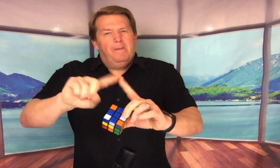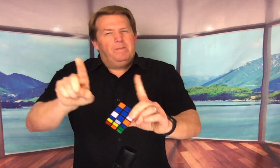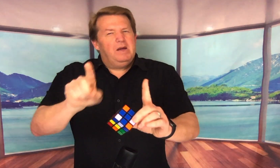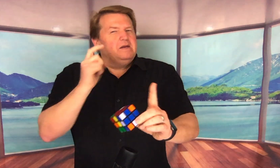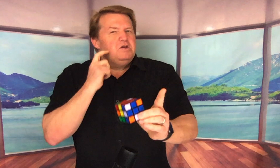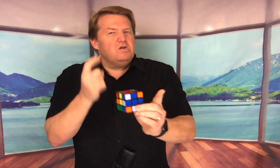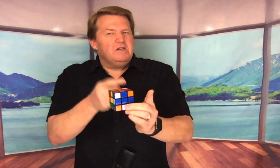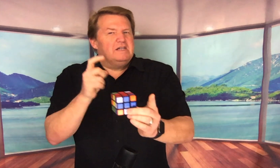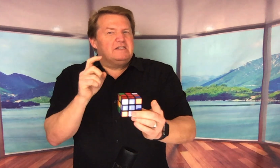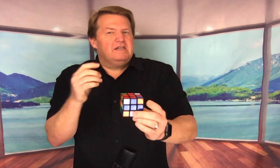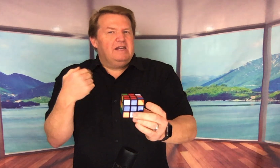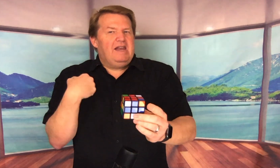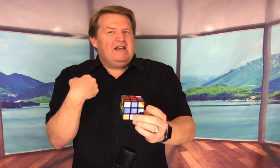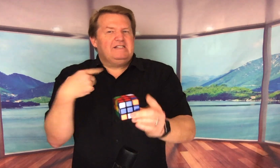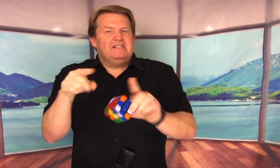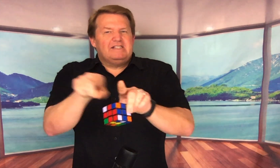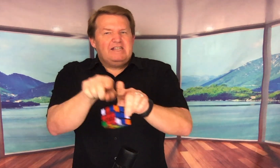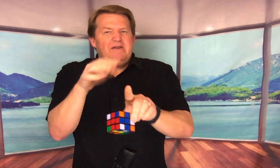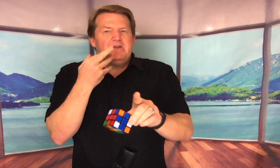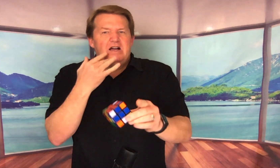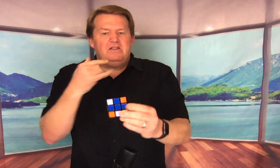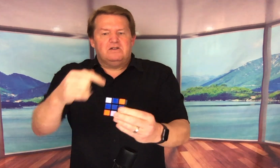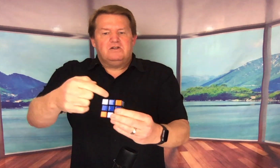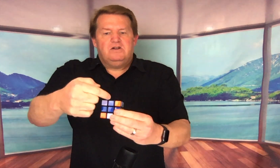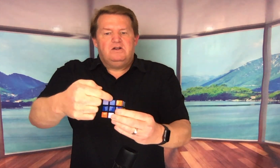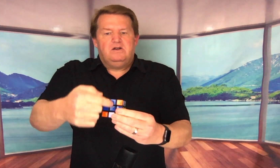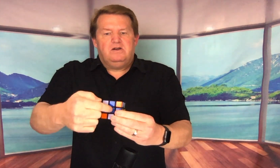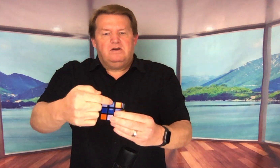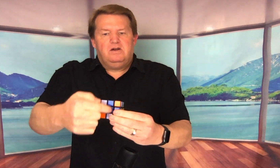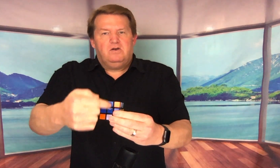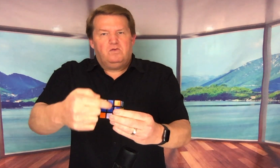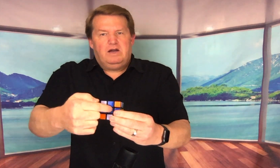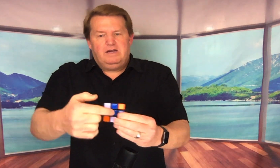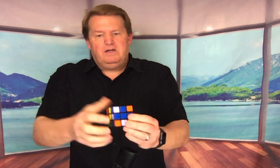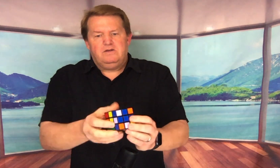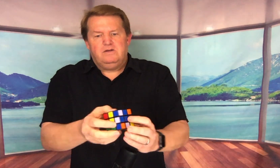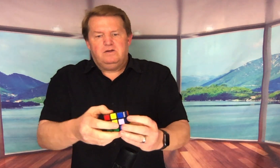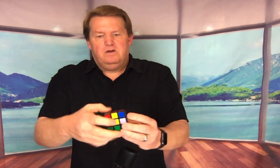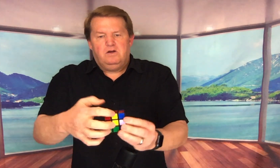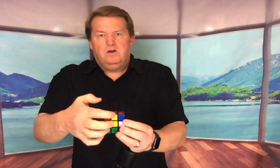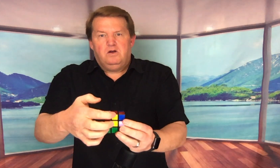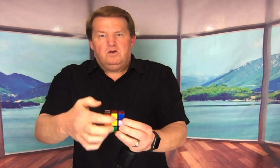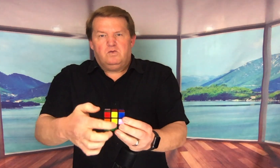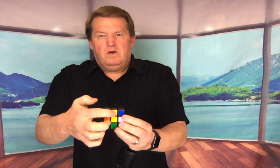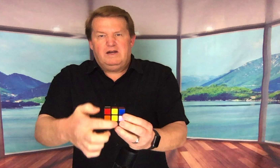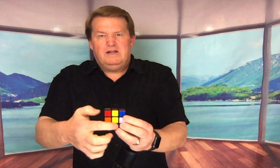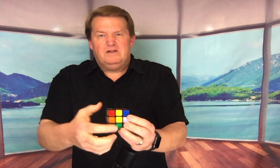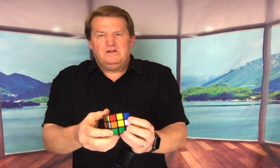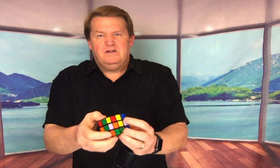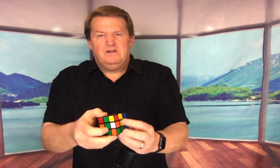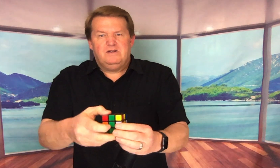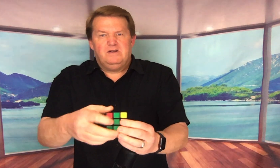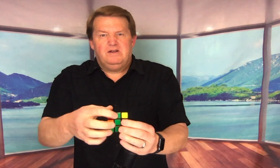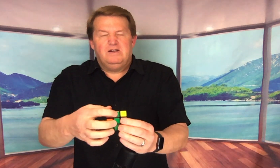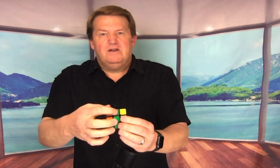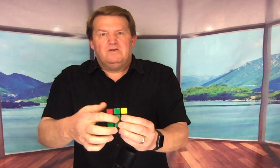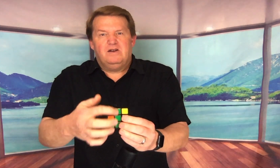But notice it has the same color right here, right here, right